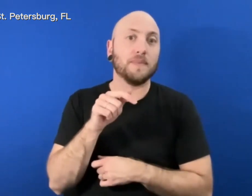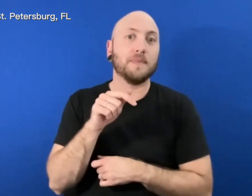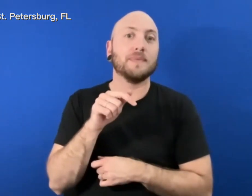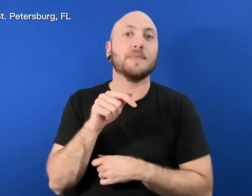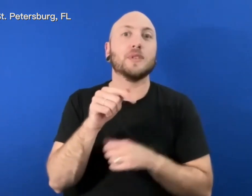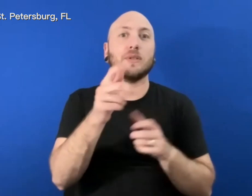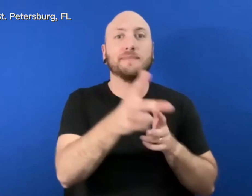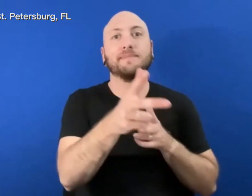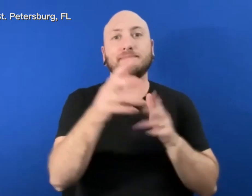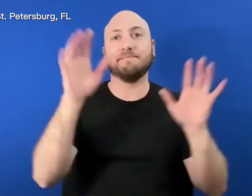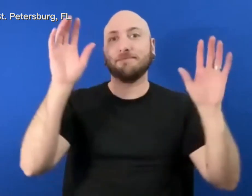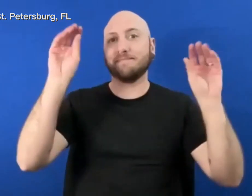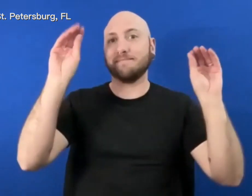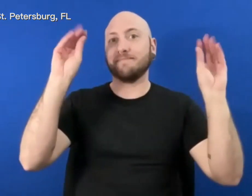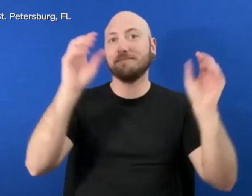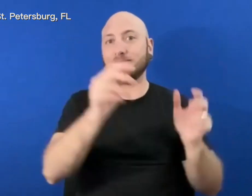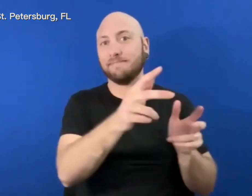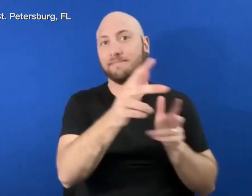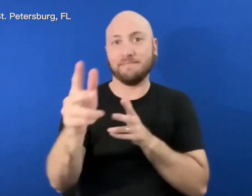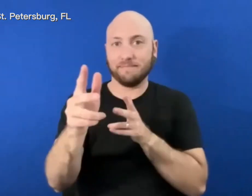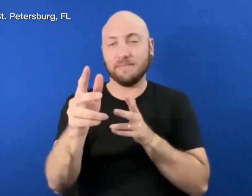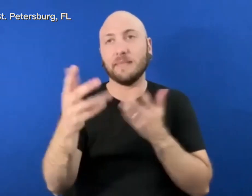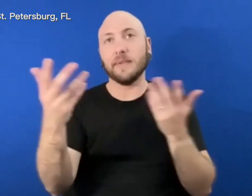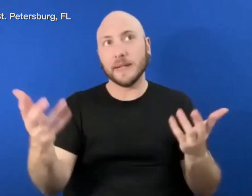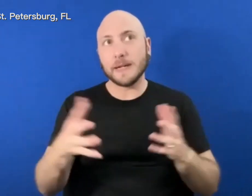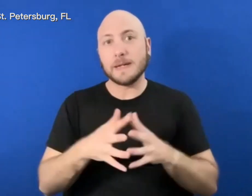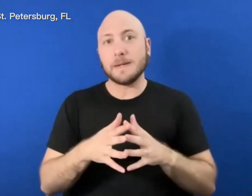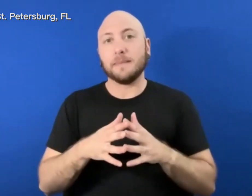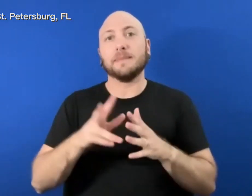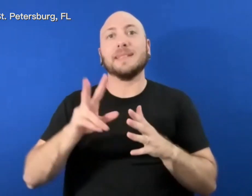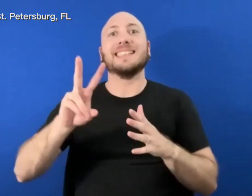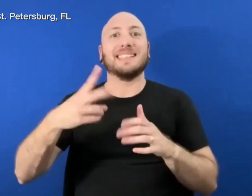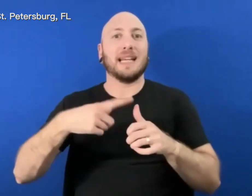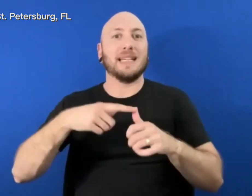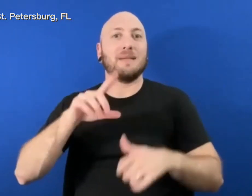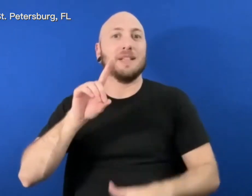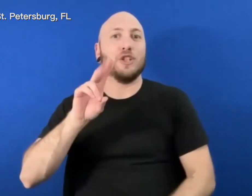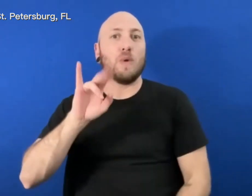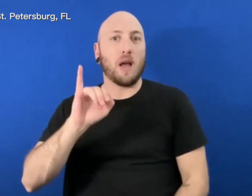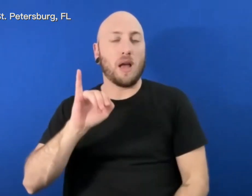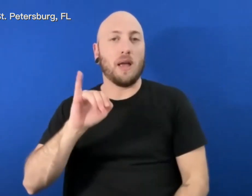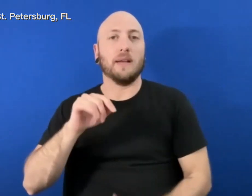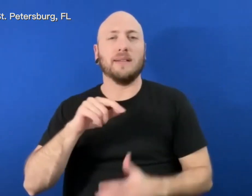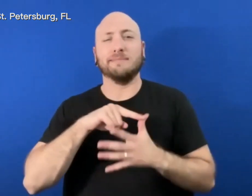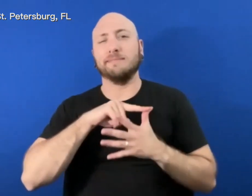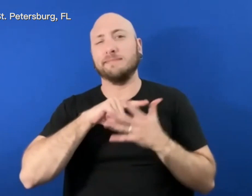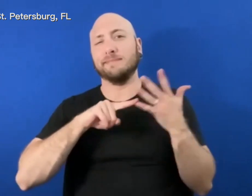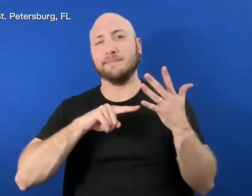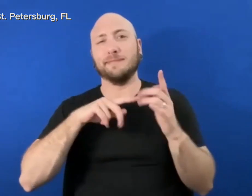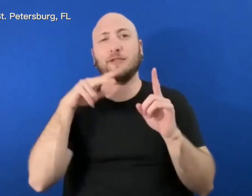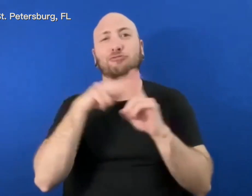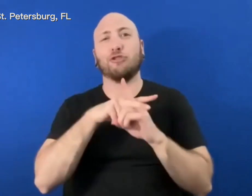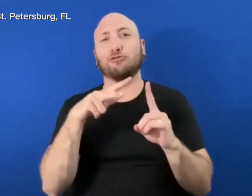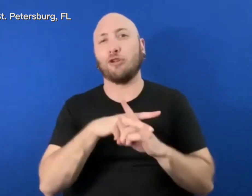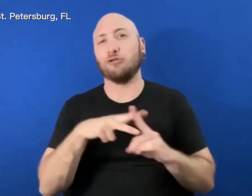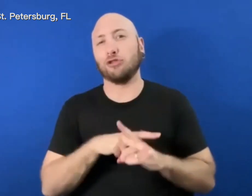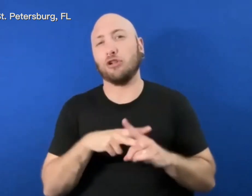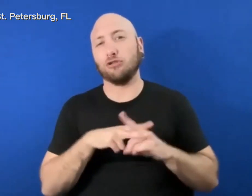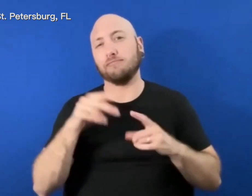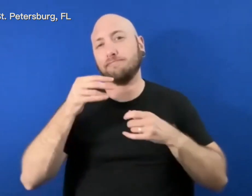over, and I got a second DUI and a bunch of other charges, and that was my